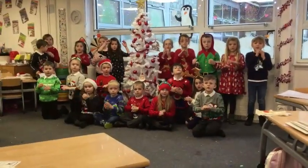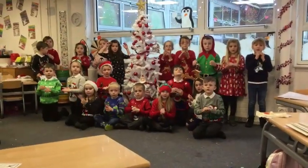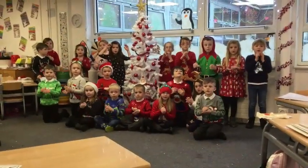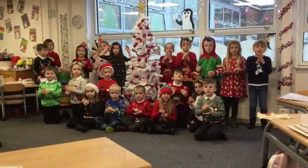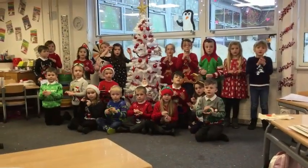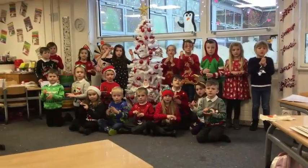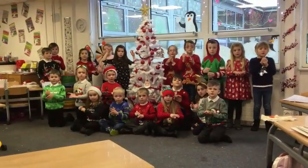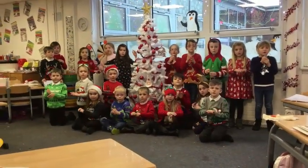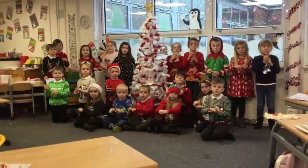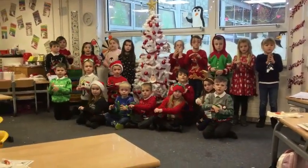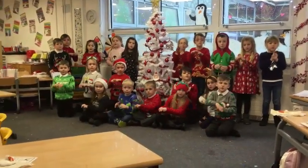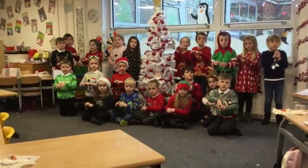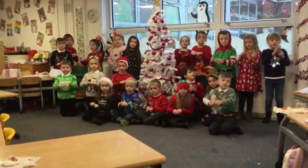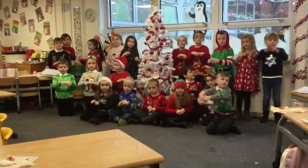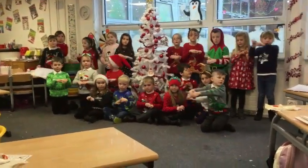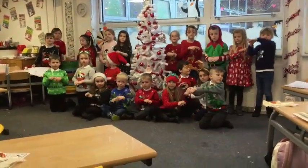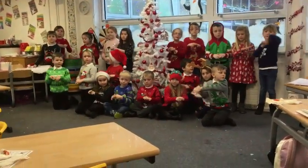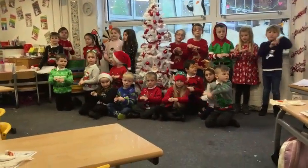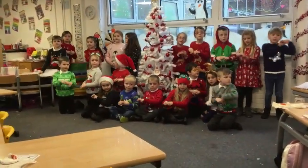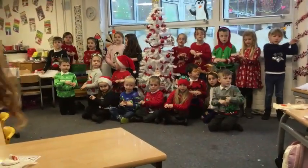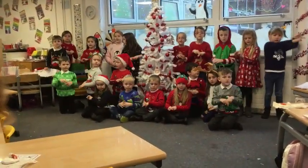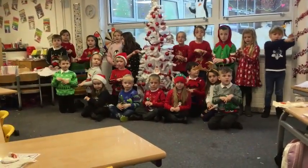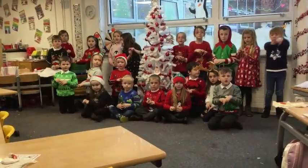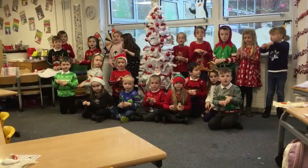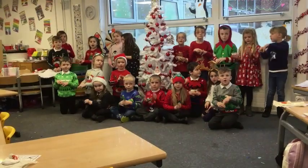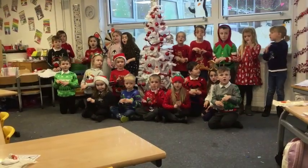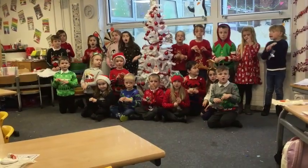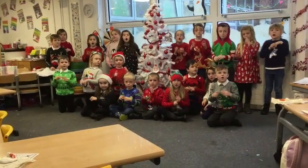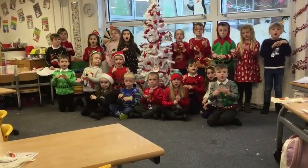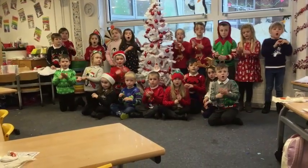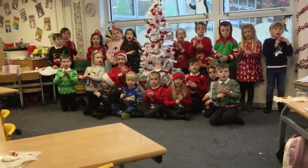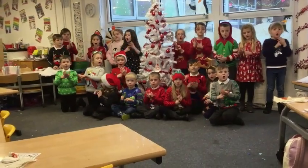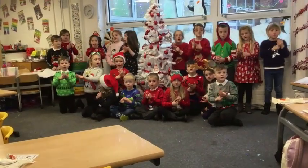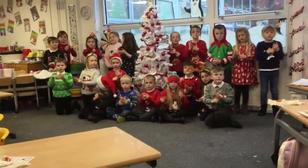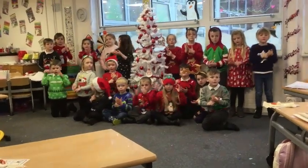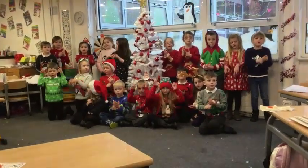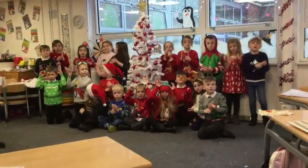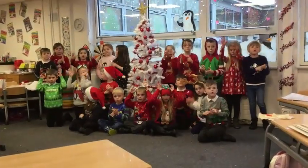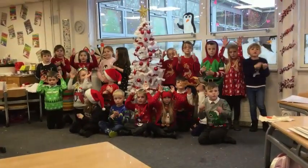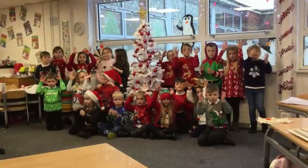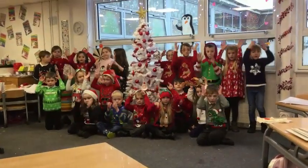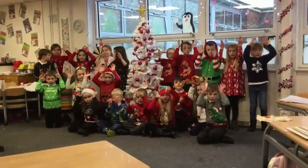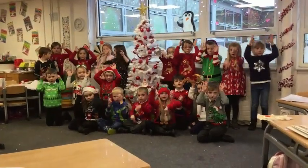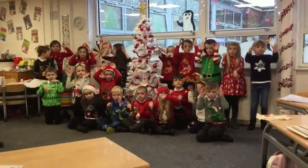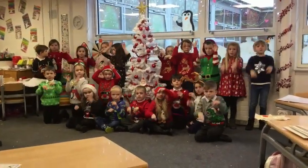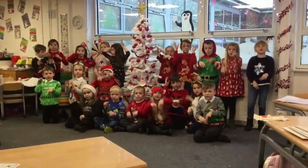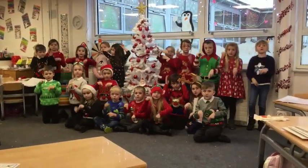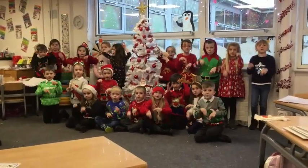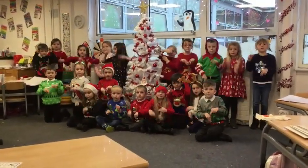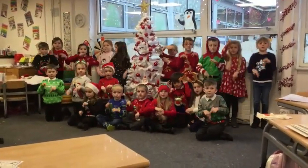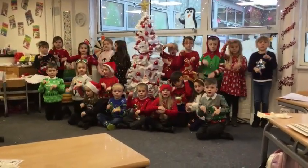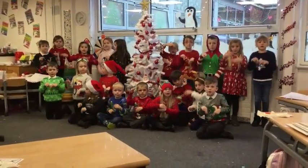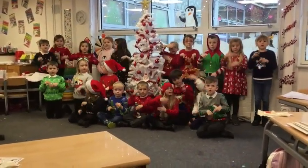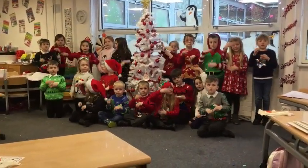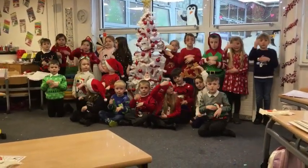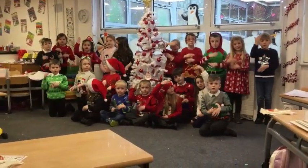the happiness with all the family. R is for the reindeer prancing by